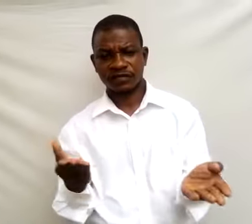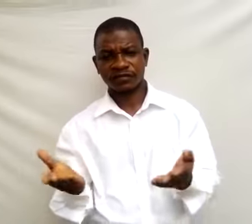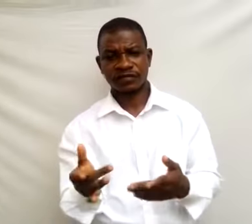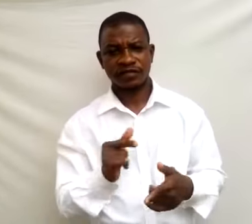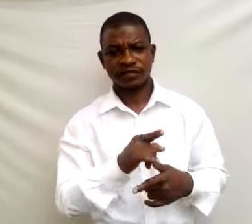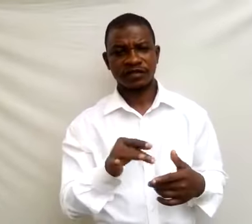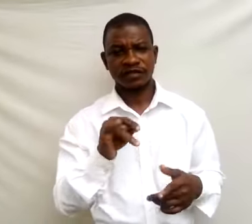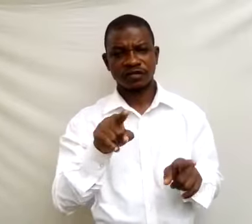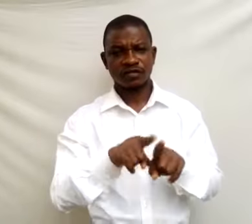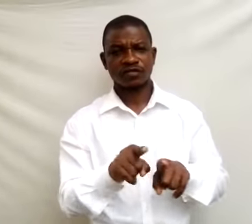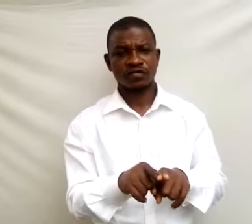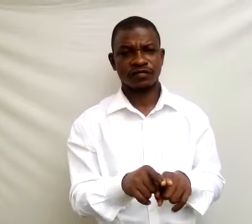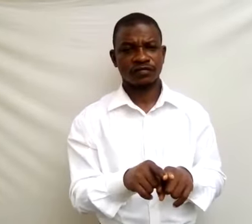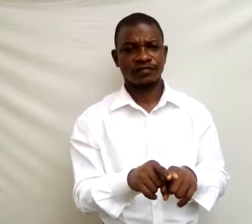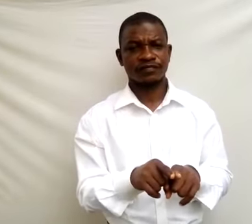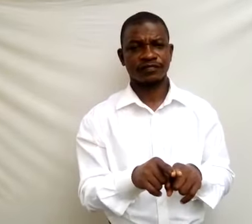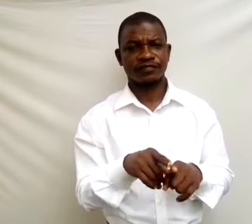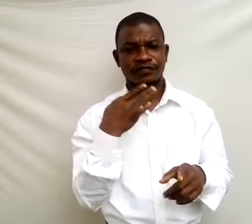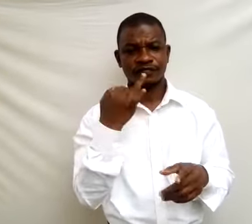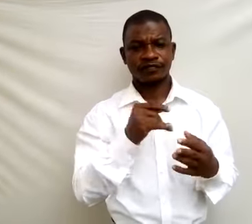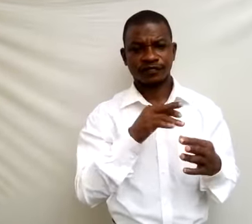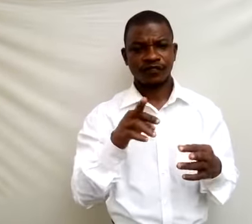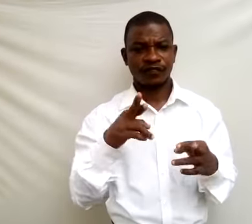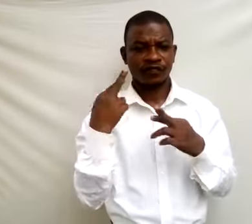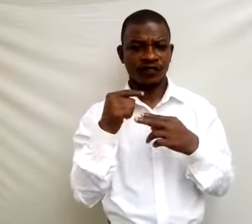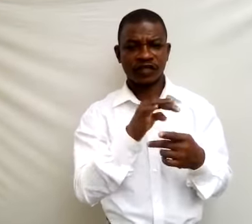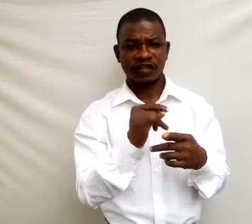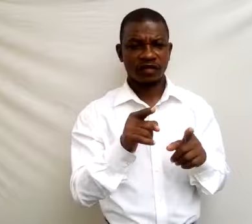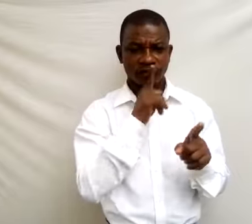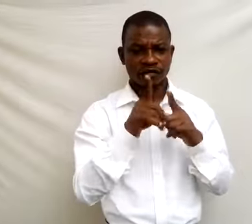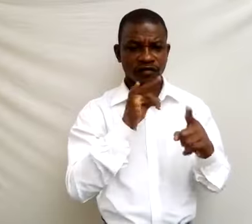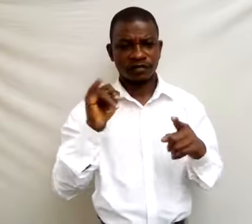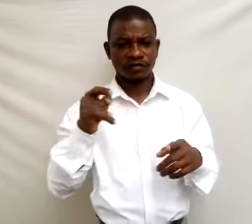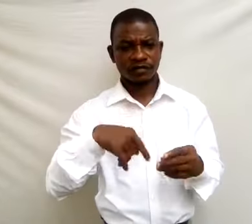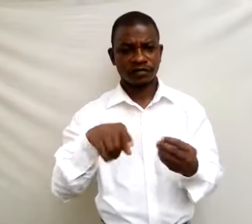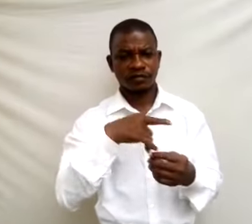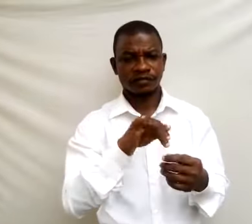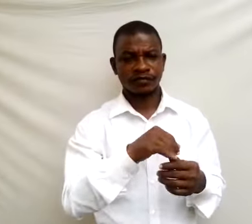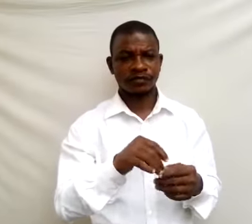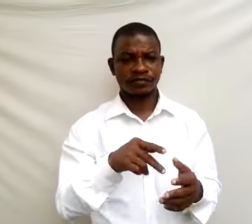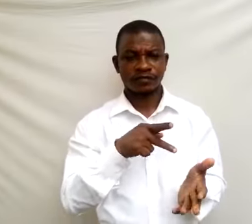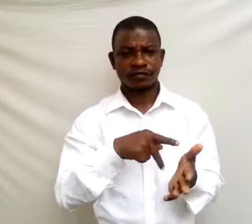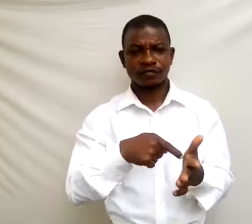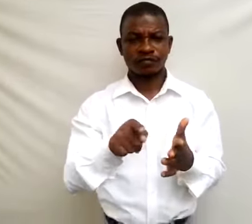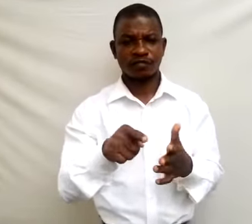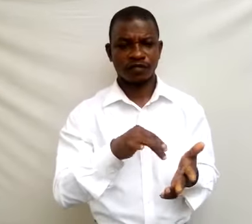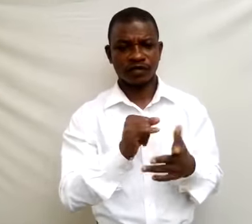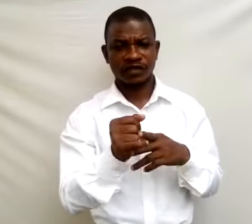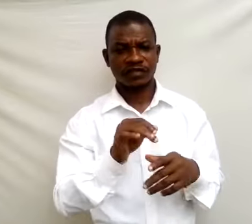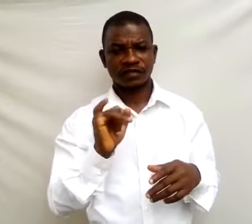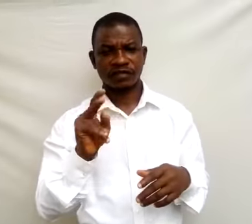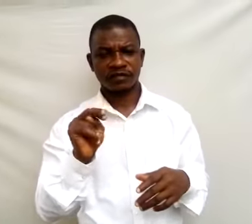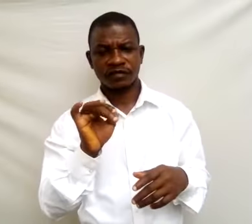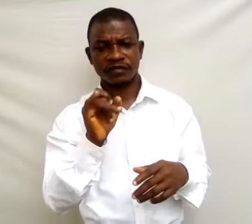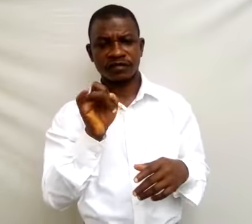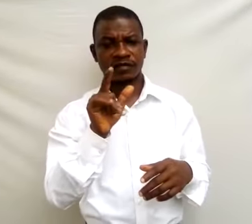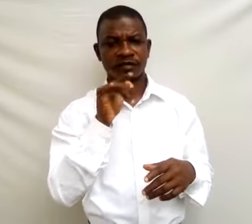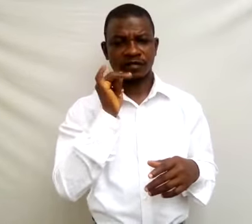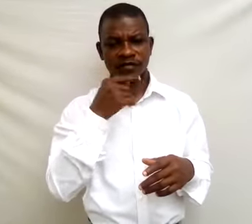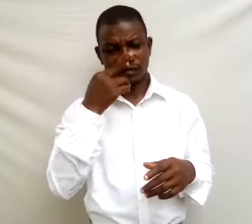So, they are really talking about price inflation. The reason why I